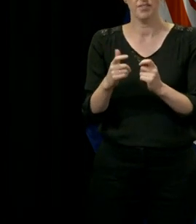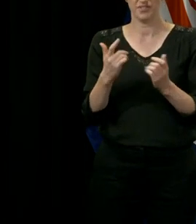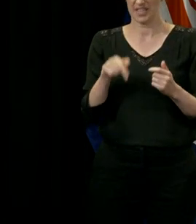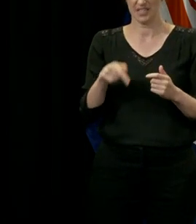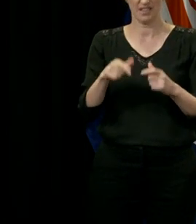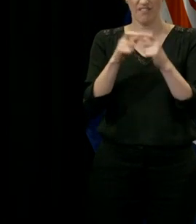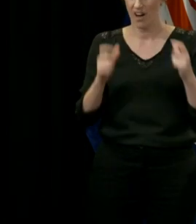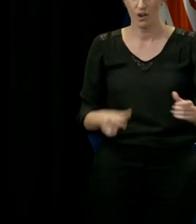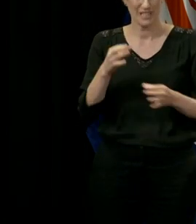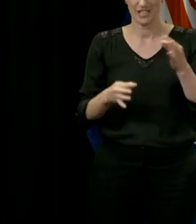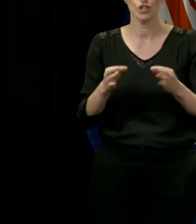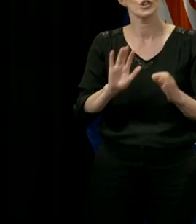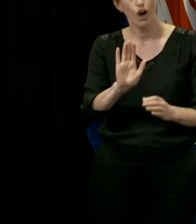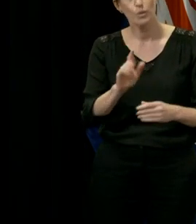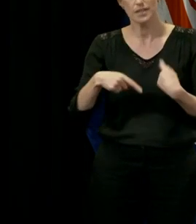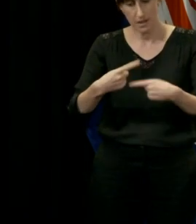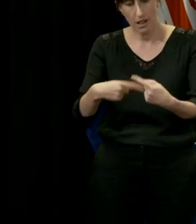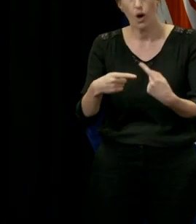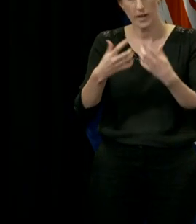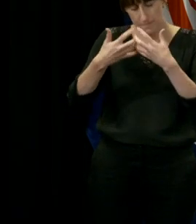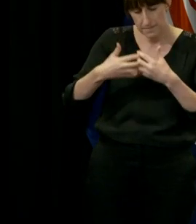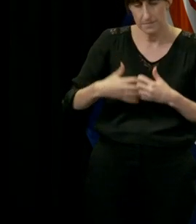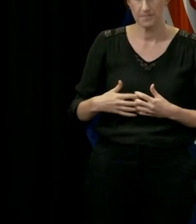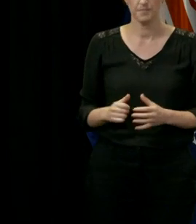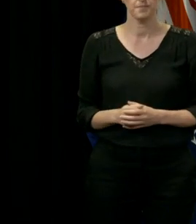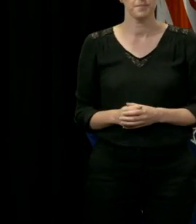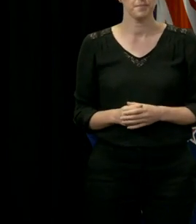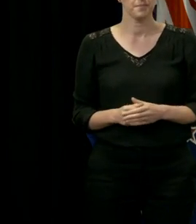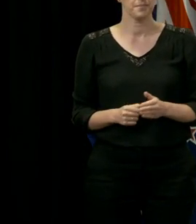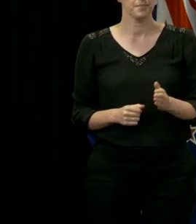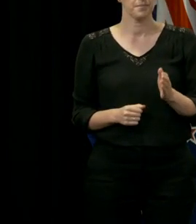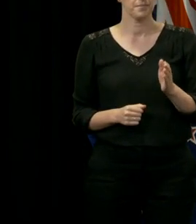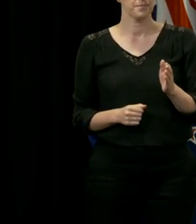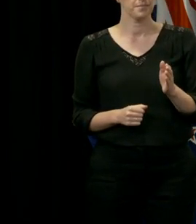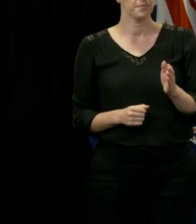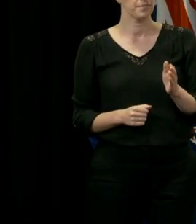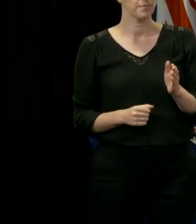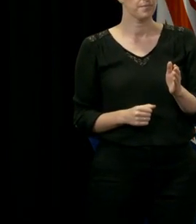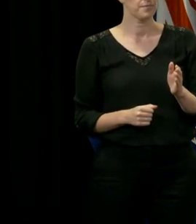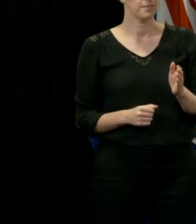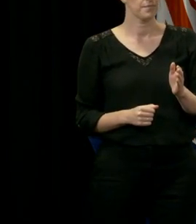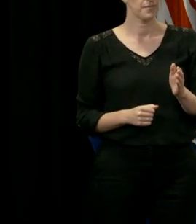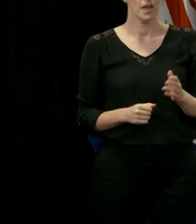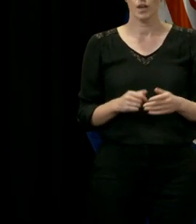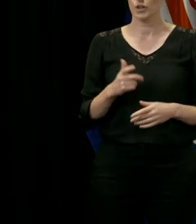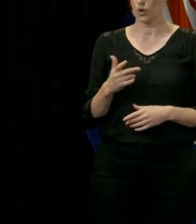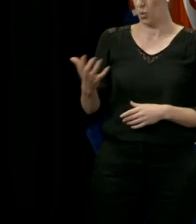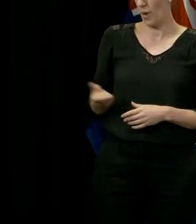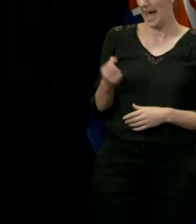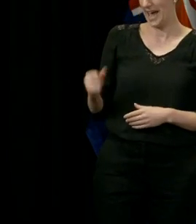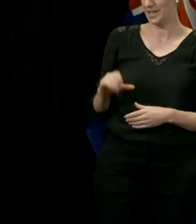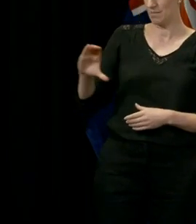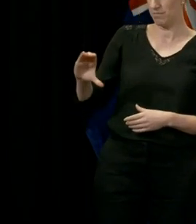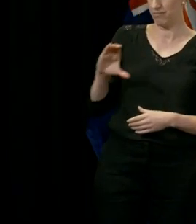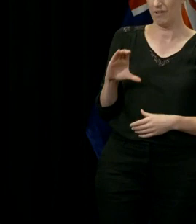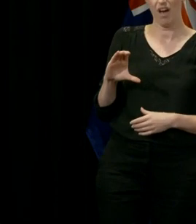is still more that we're working on. Sitting around that $500 mark, if you're getting $585 after tax,